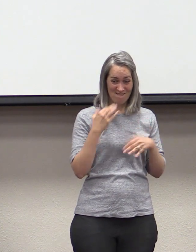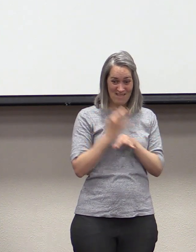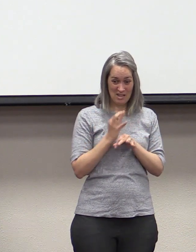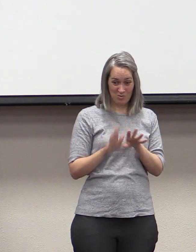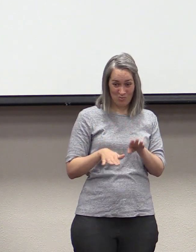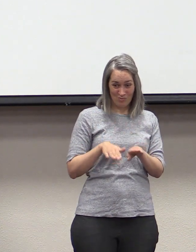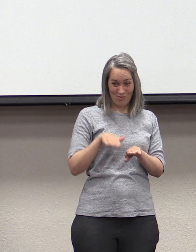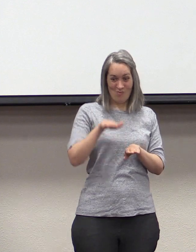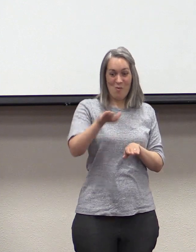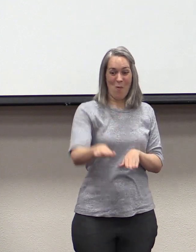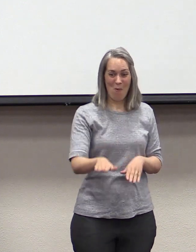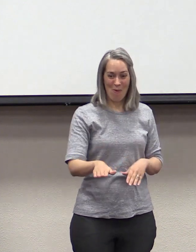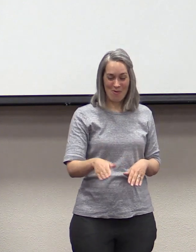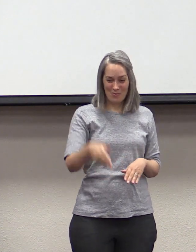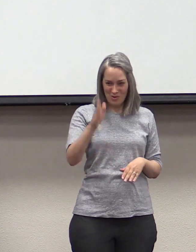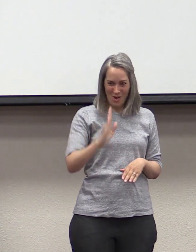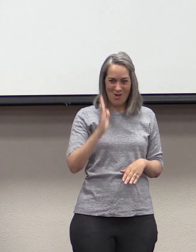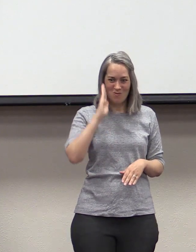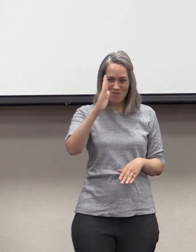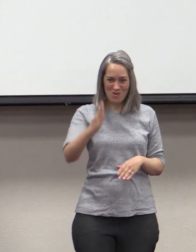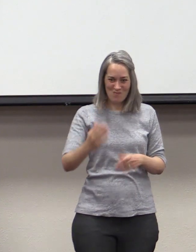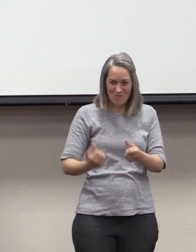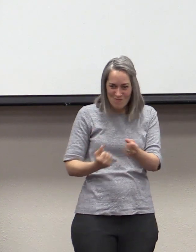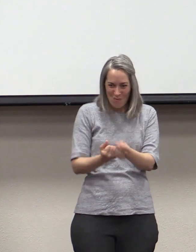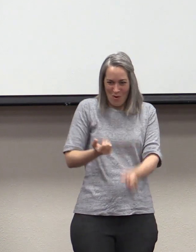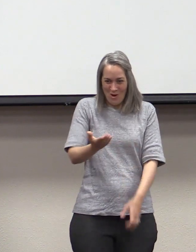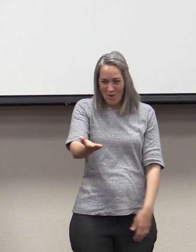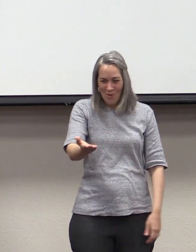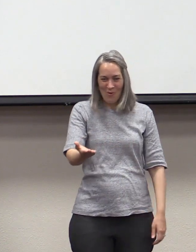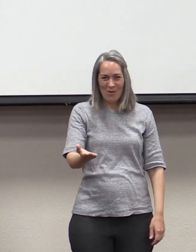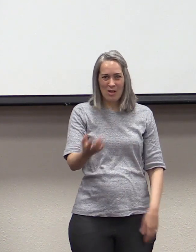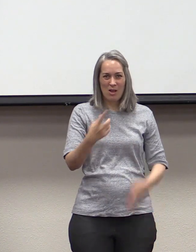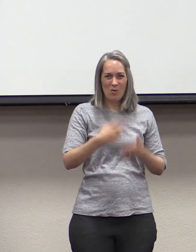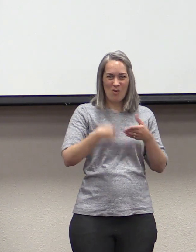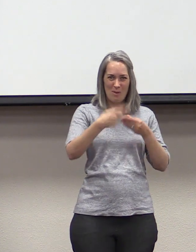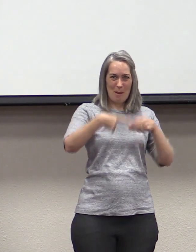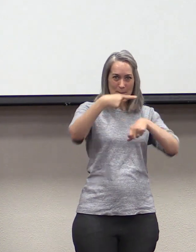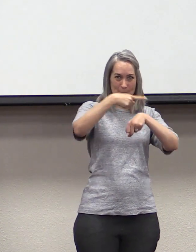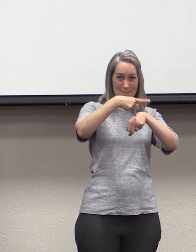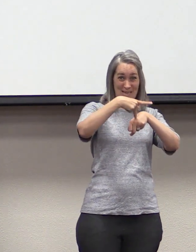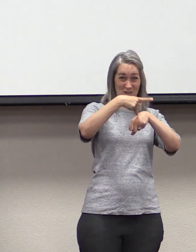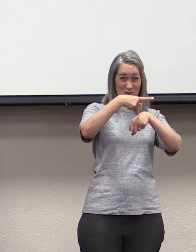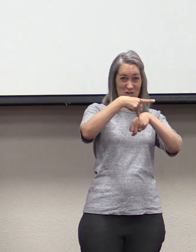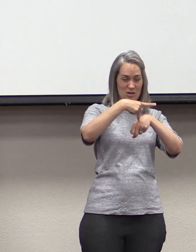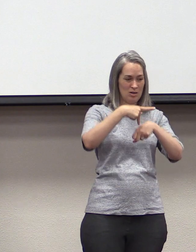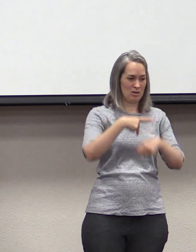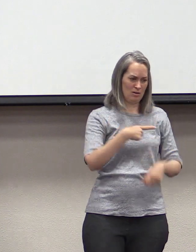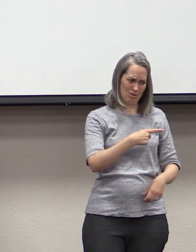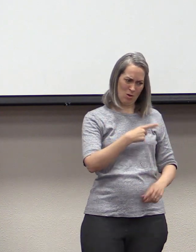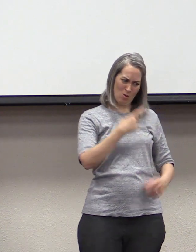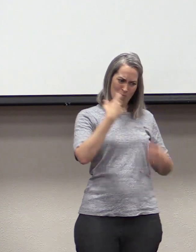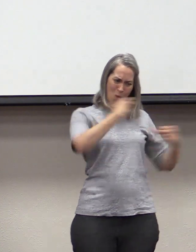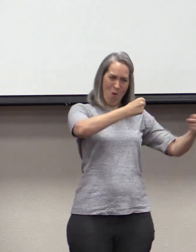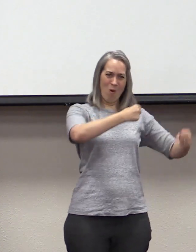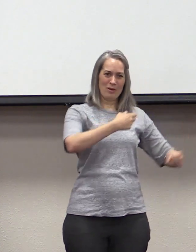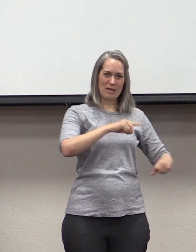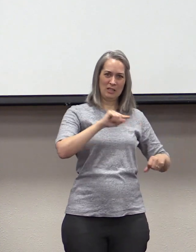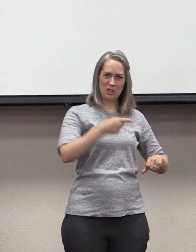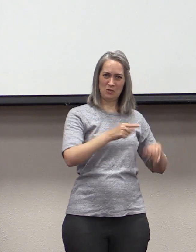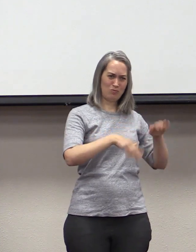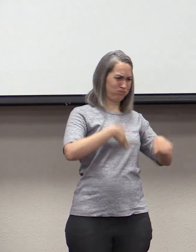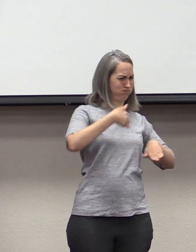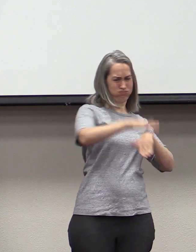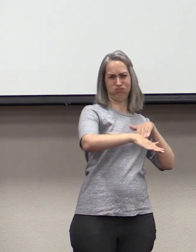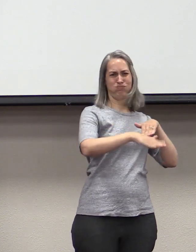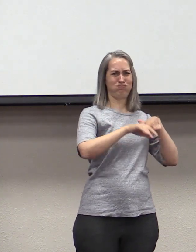That God really would be there? What about Peter? Bold Peter, did he just hit the